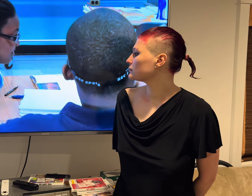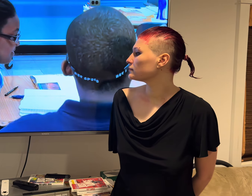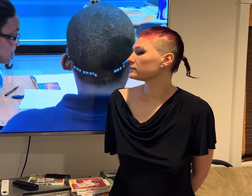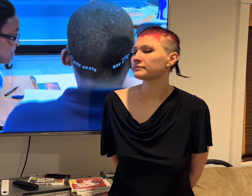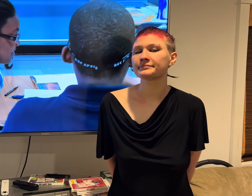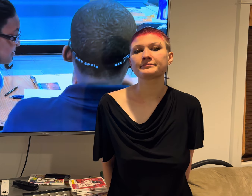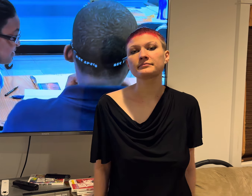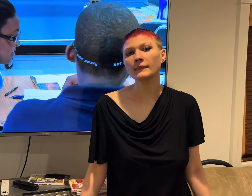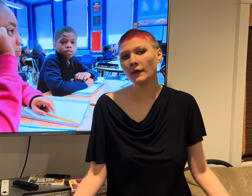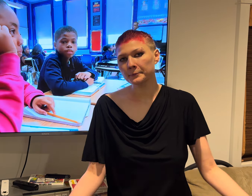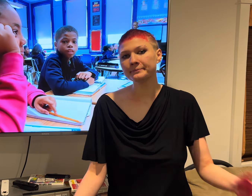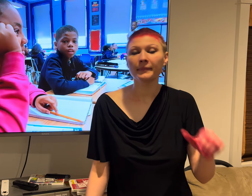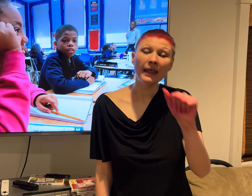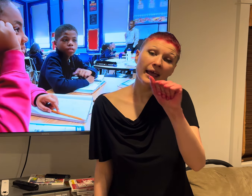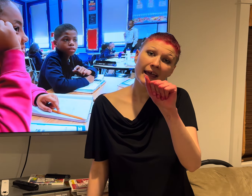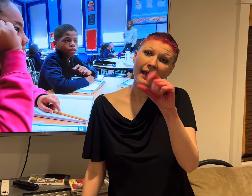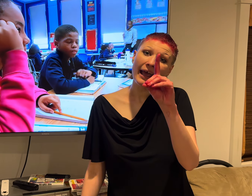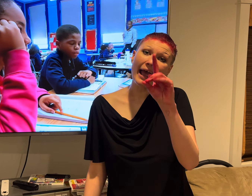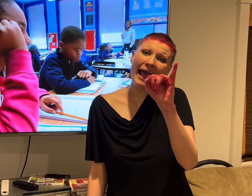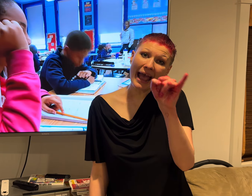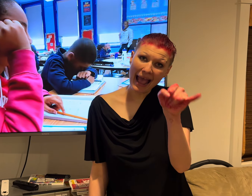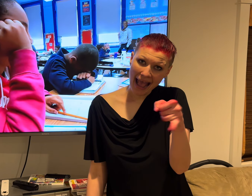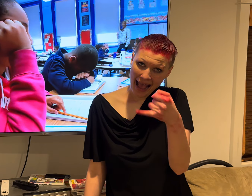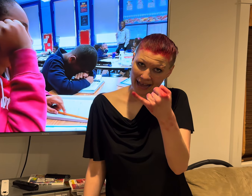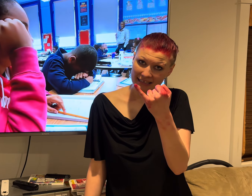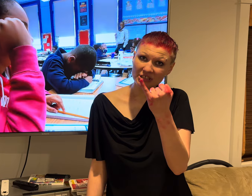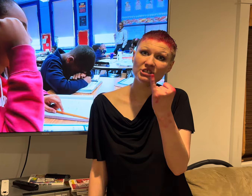Yes. The affectionate concert?